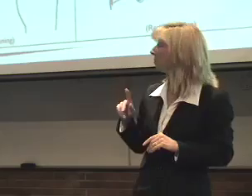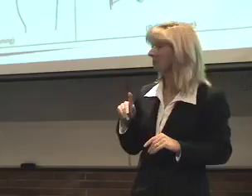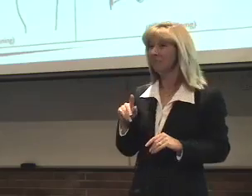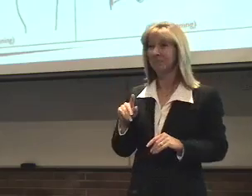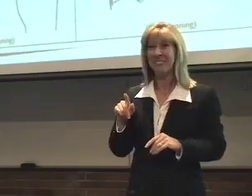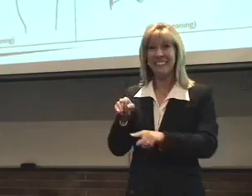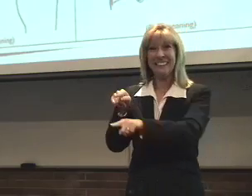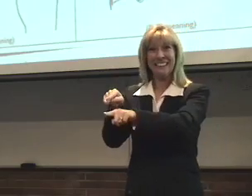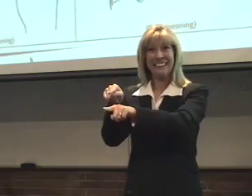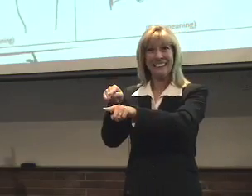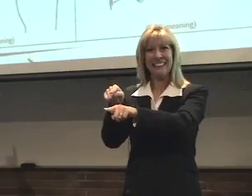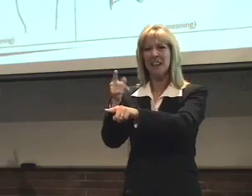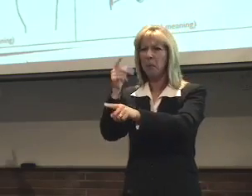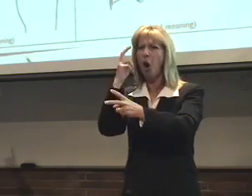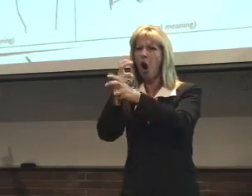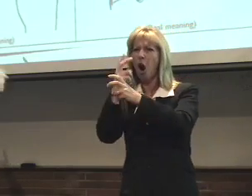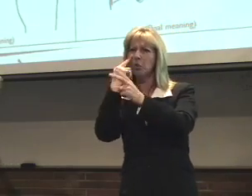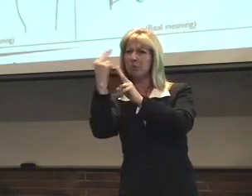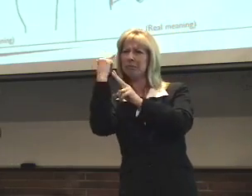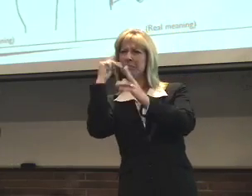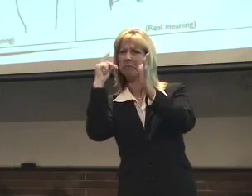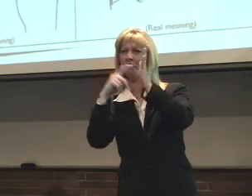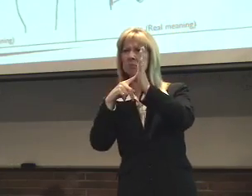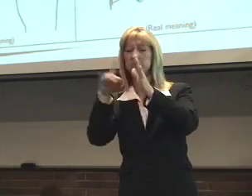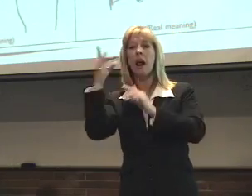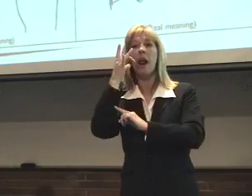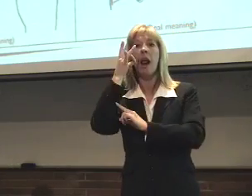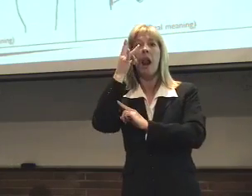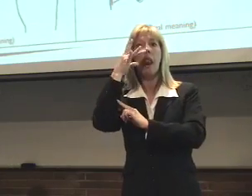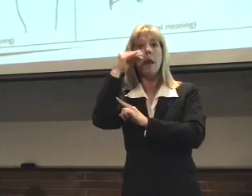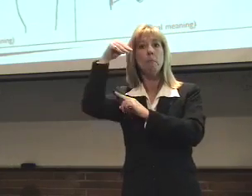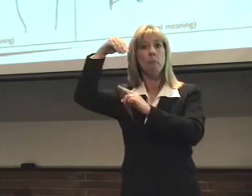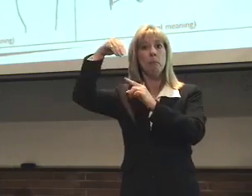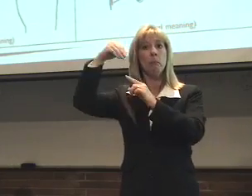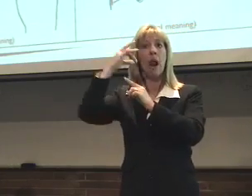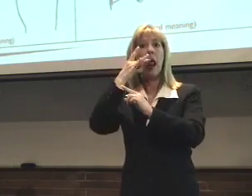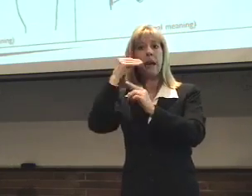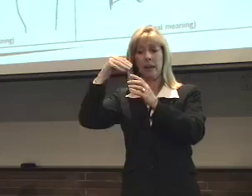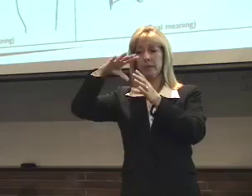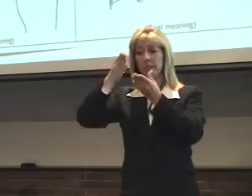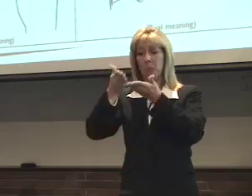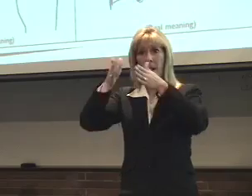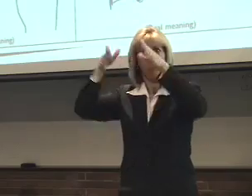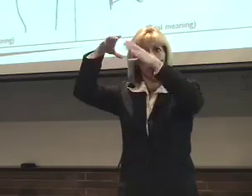It's kind of hard to see, but this first picture is a light bulb in a bed, like someone pulling the plug.